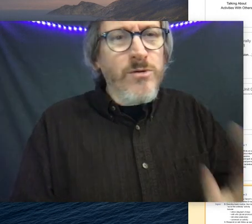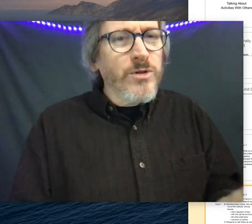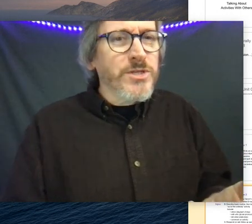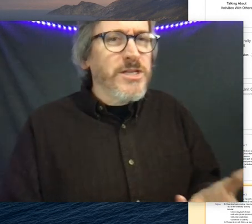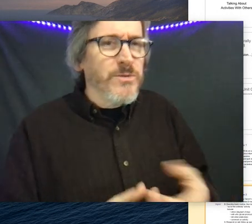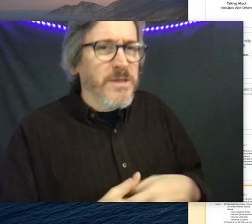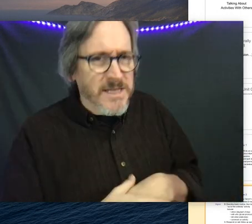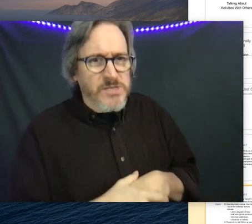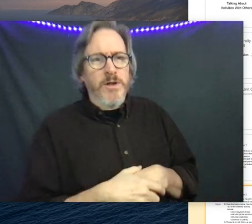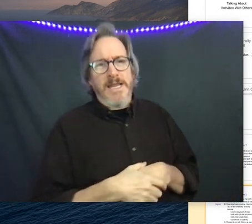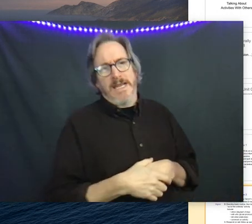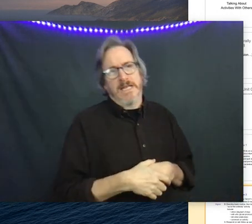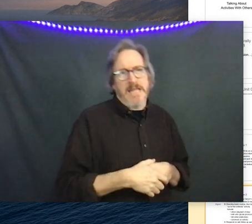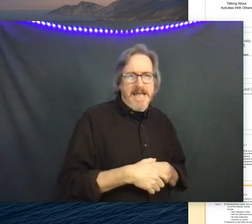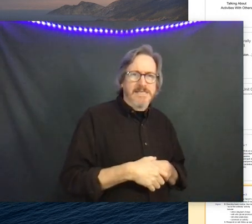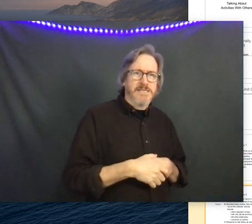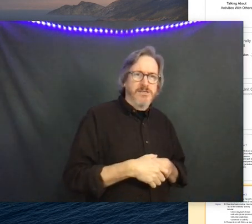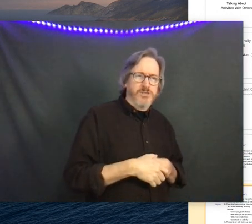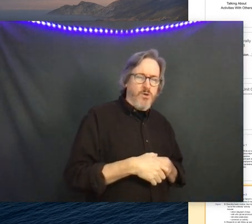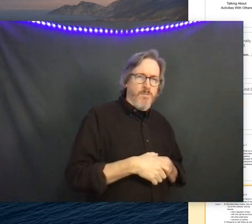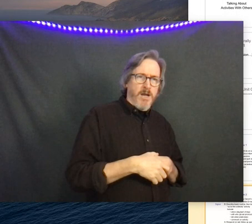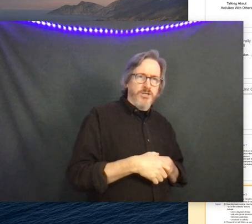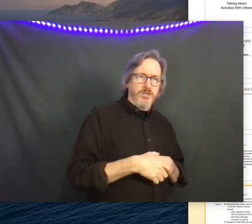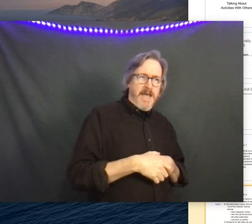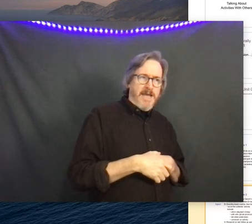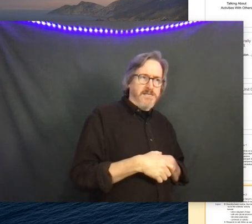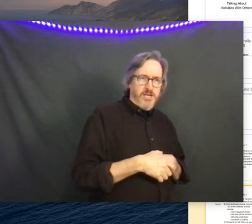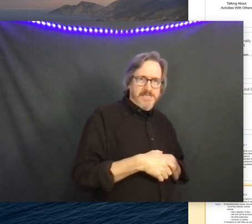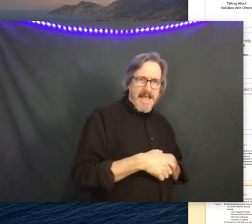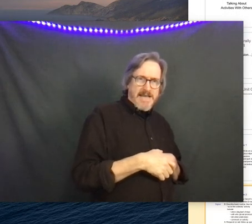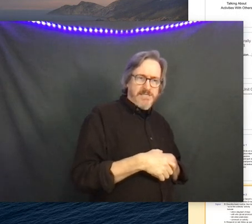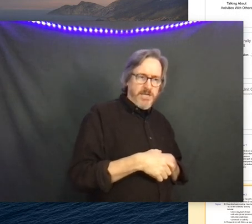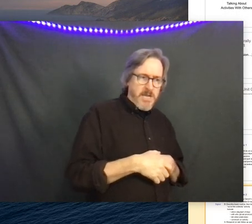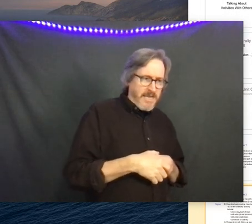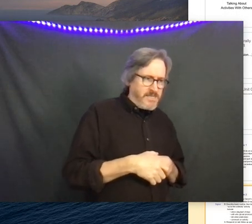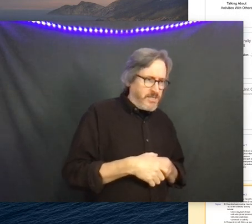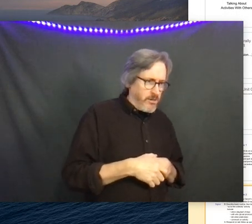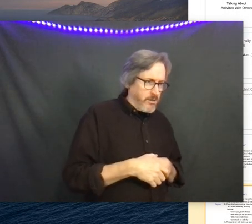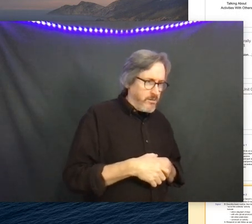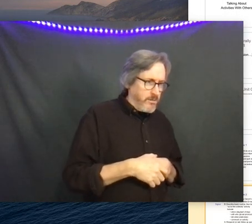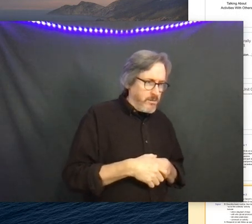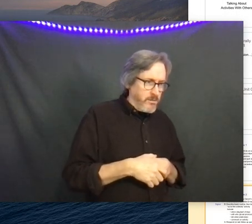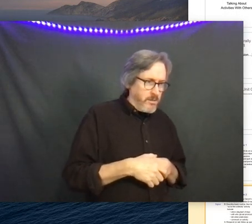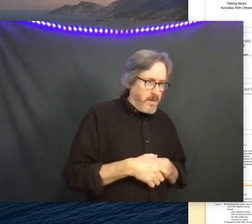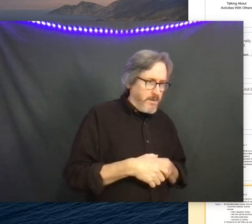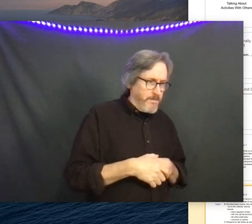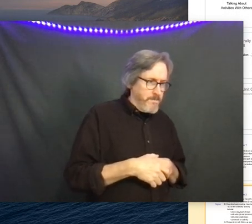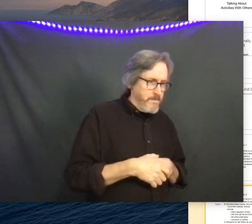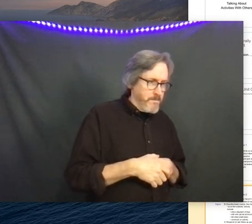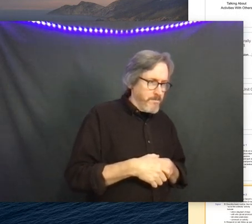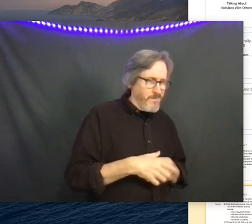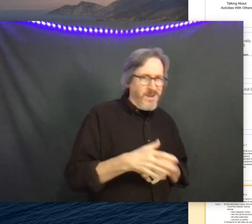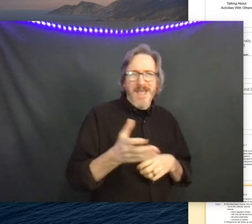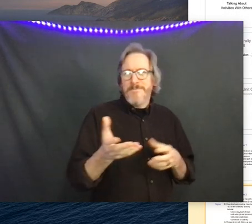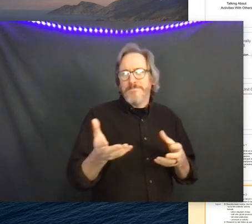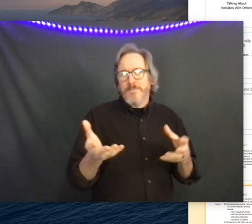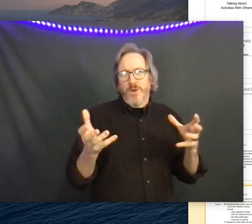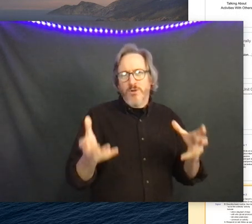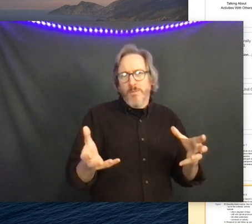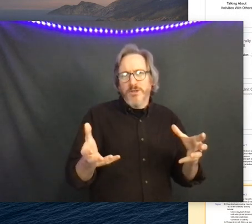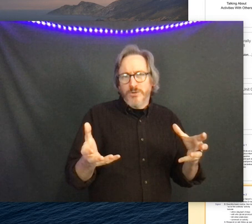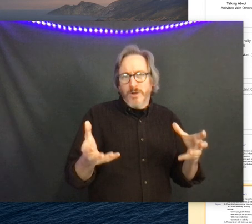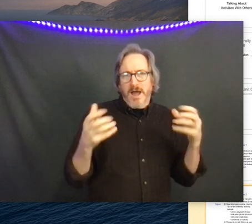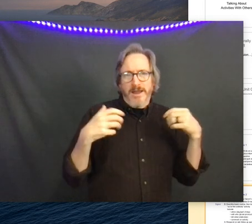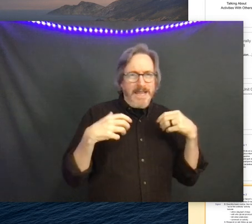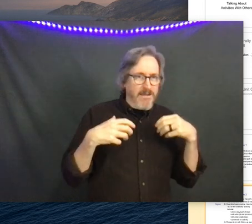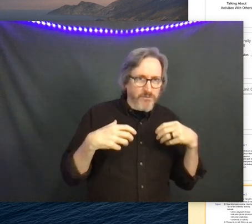I don't usually do this one in class so much as just ask, is there, remember, what I